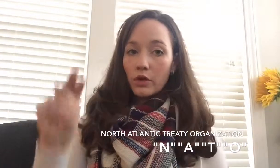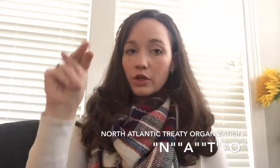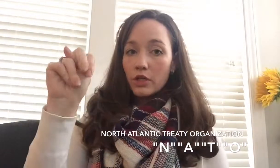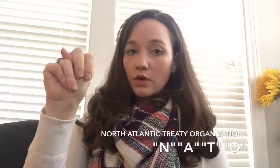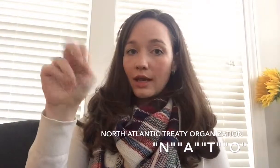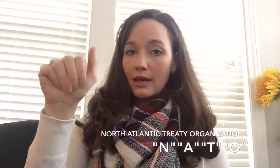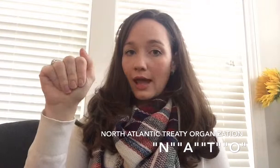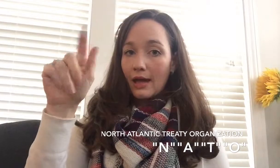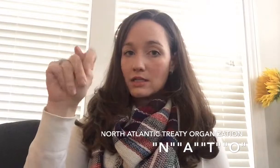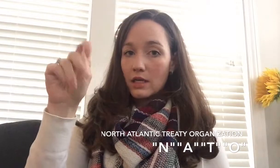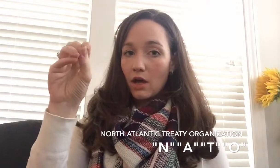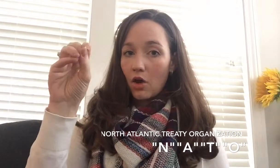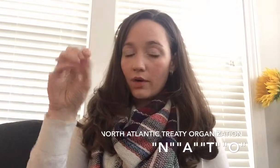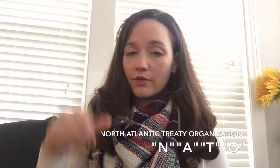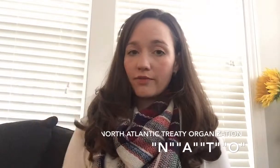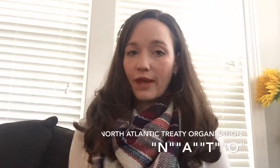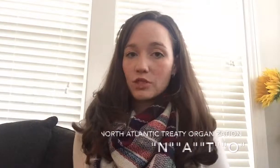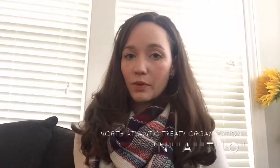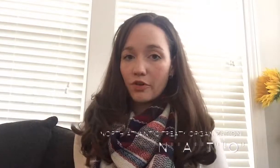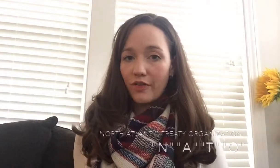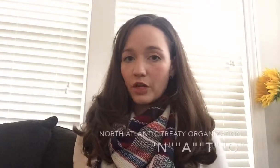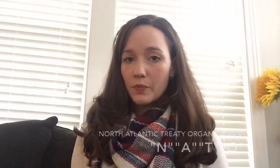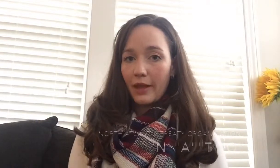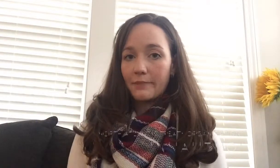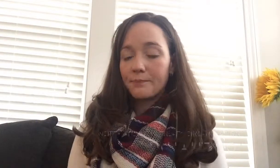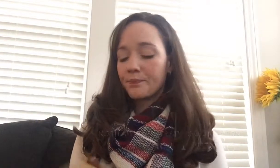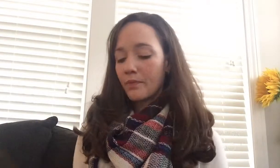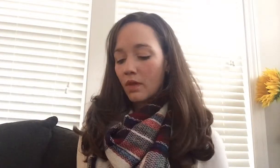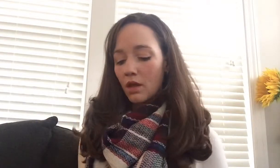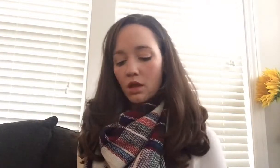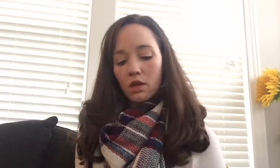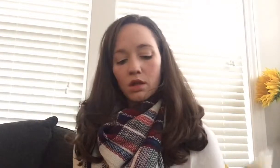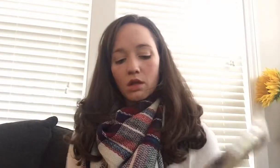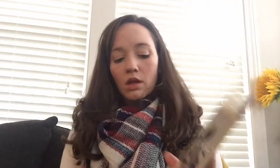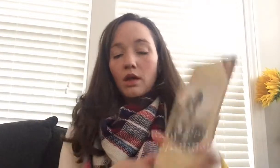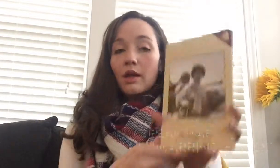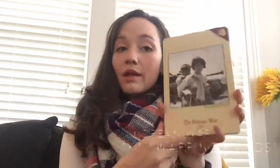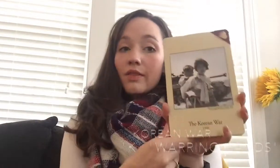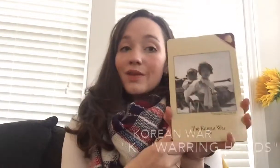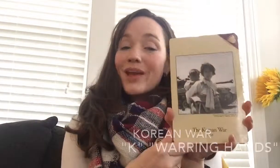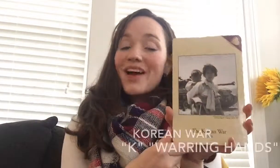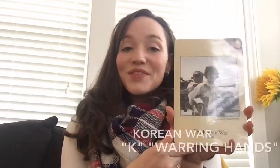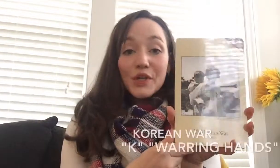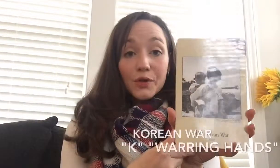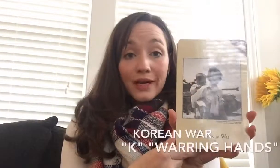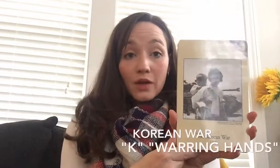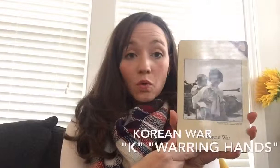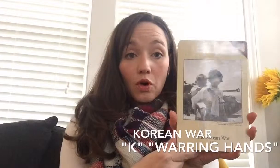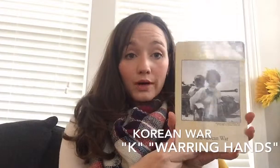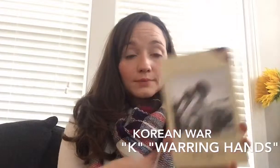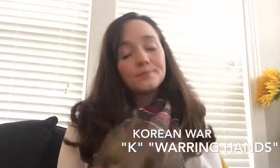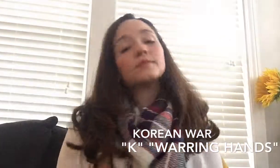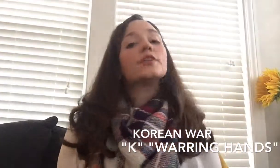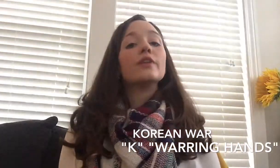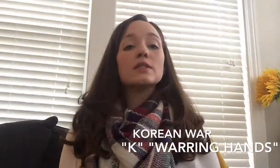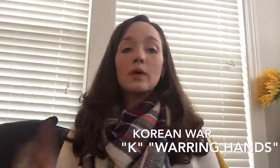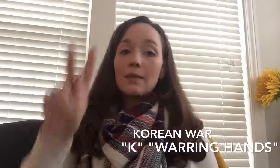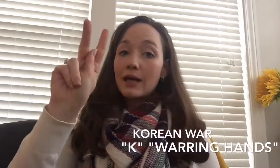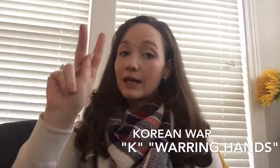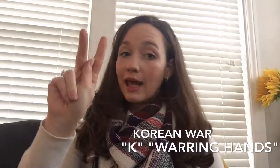could do N-A-T-O if you're faster with your finger spelling. Then we have the Korean War. So for this one I make a